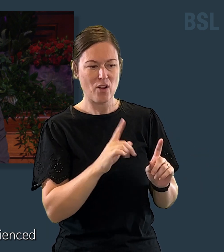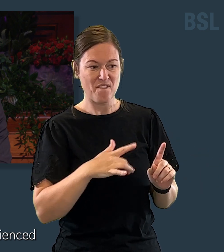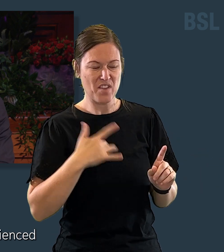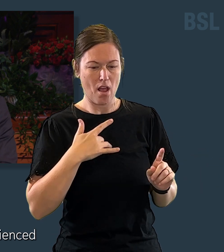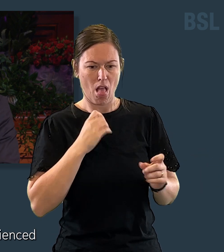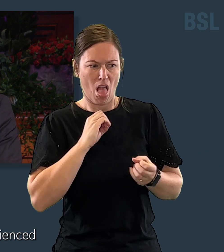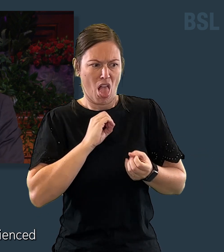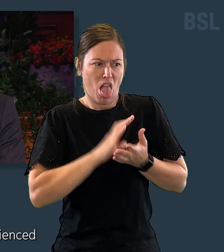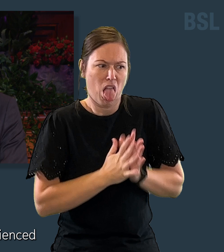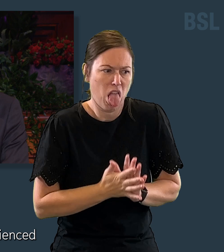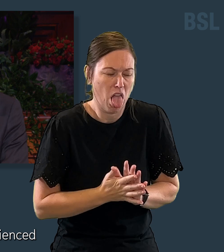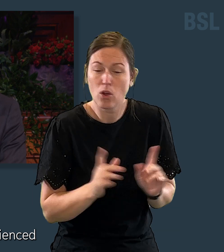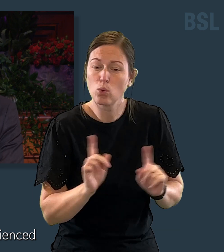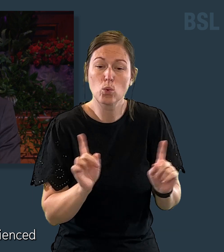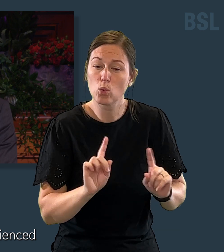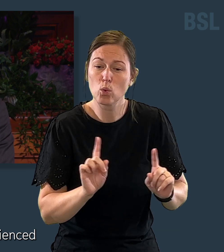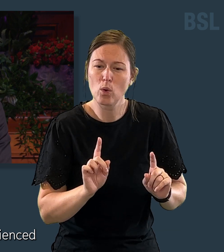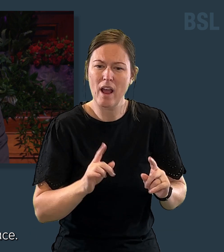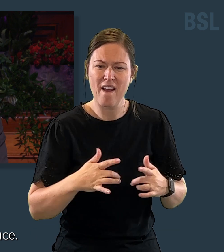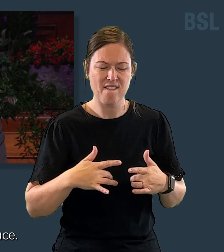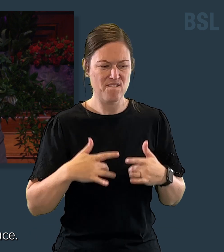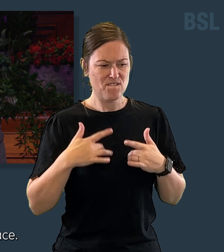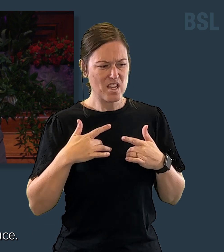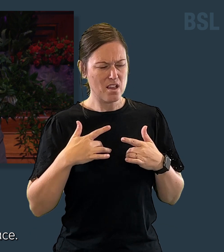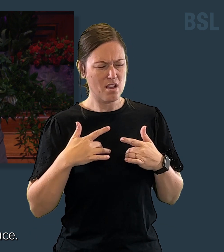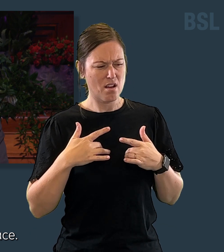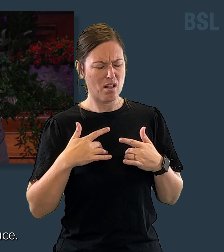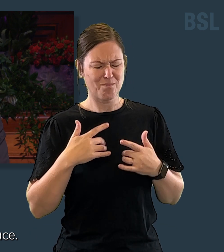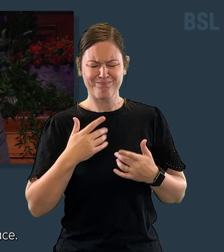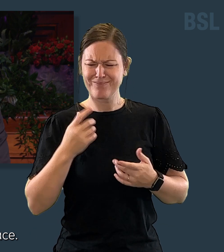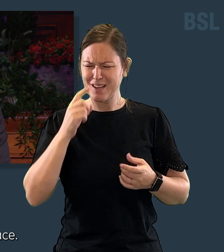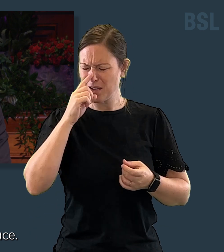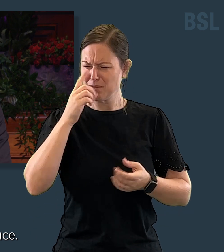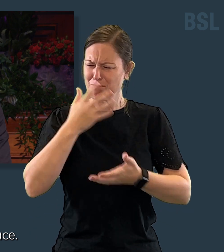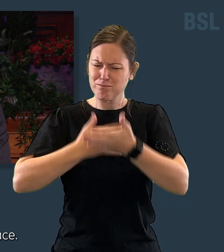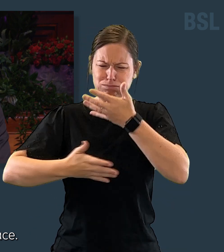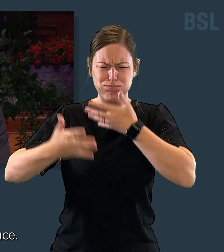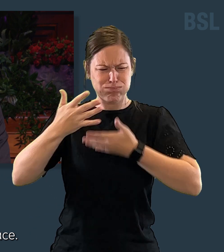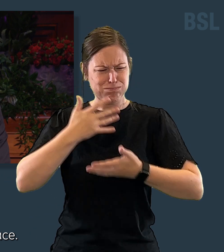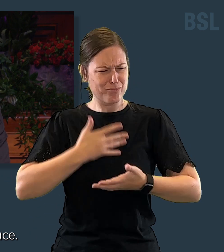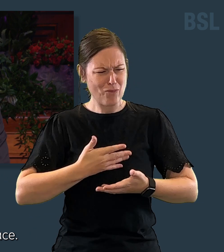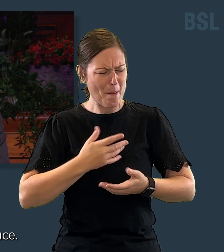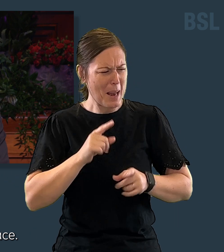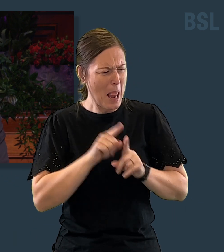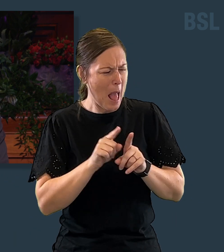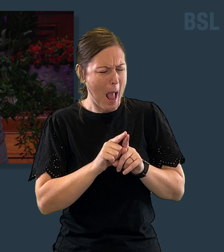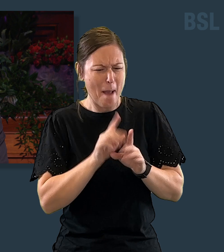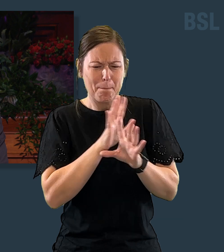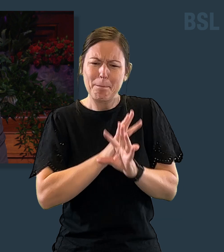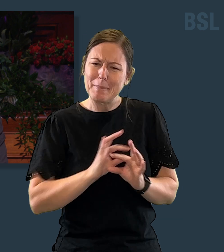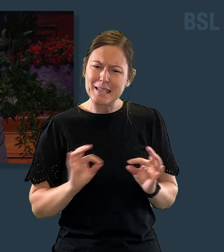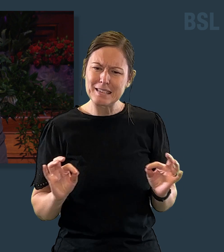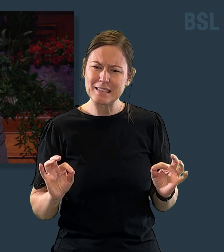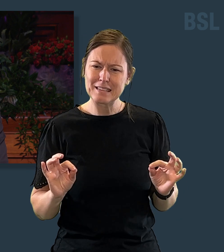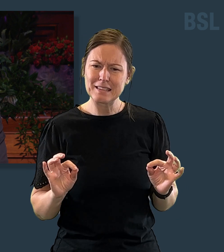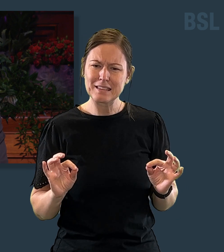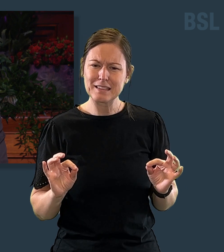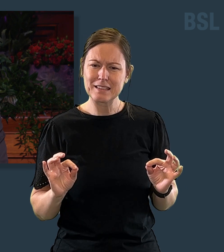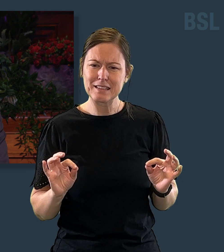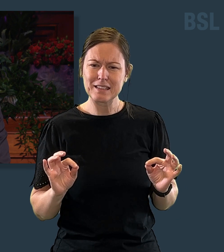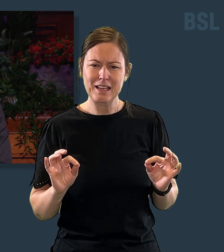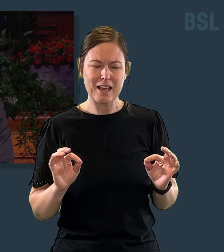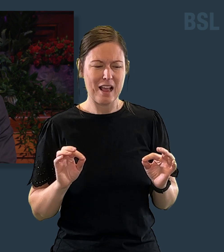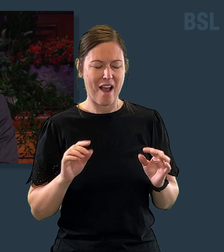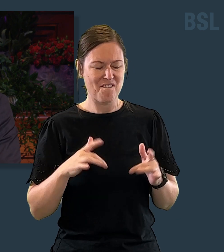Instead of desperation, I experienced a sense of indescribable peace. Somehow, I felt that